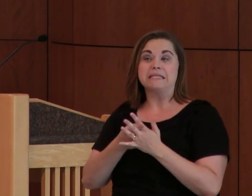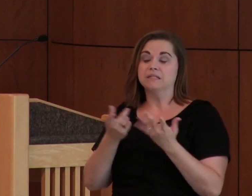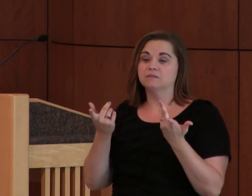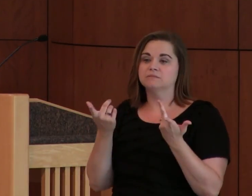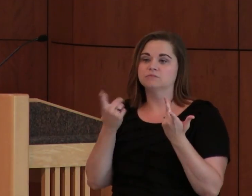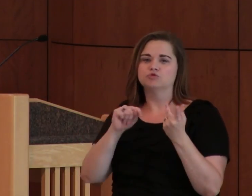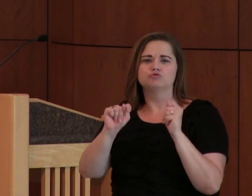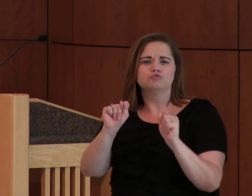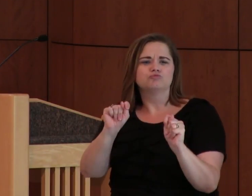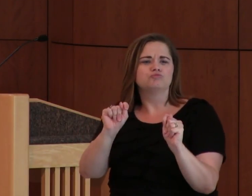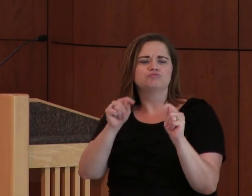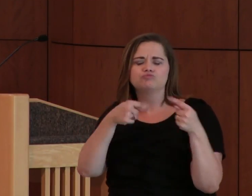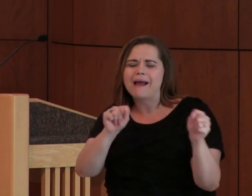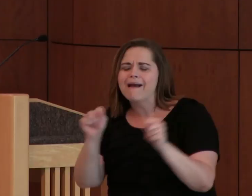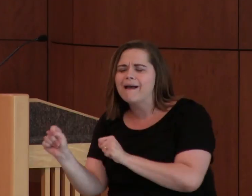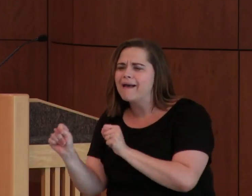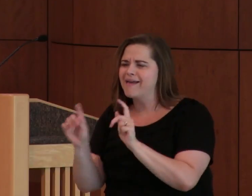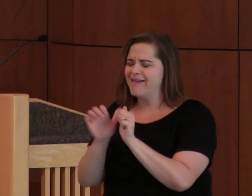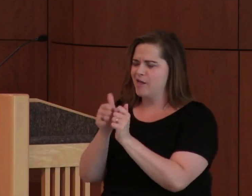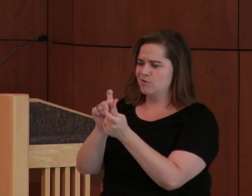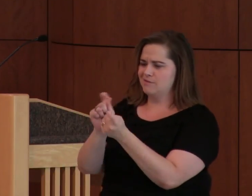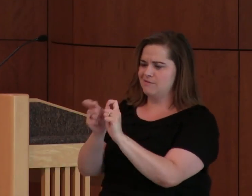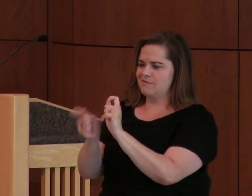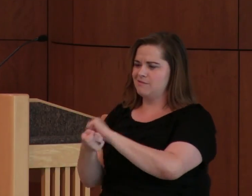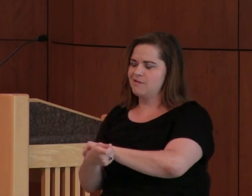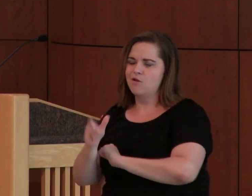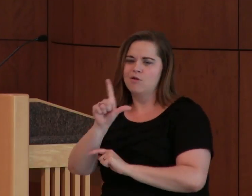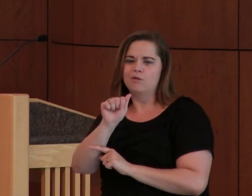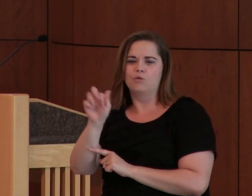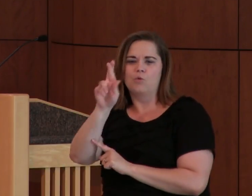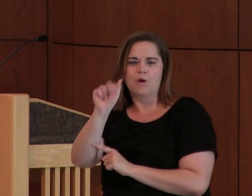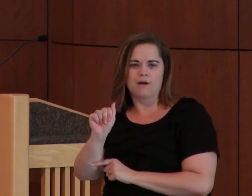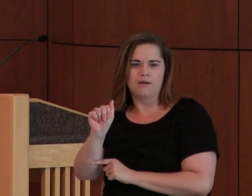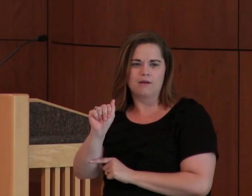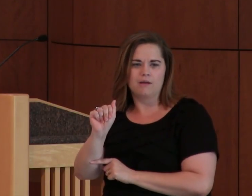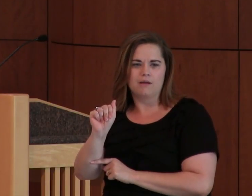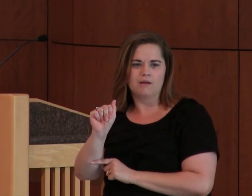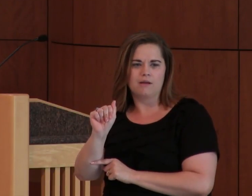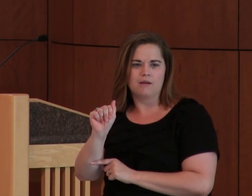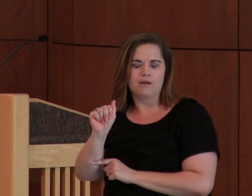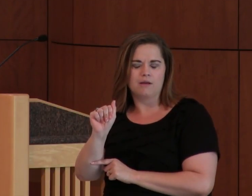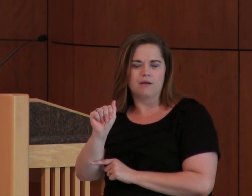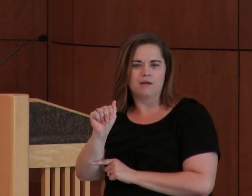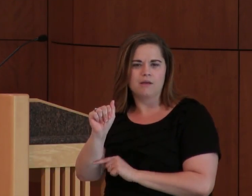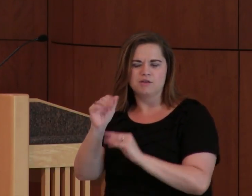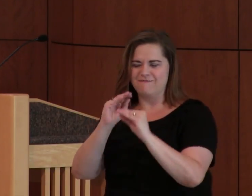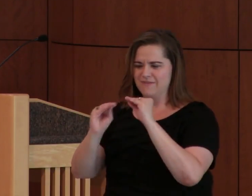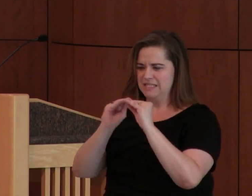these ways that she can change Laura to be the person that she needs to be to fix and straighten up her life.